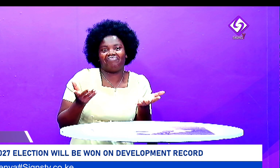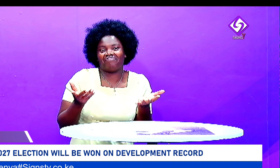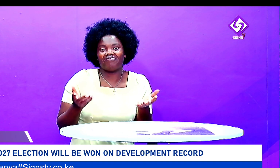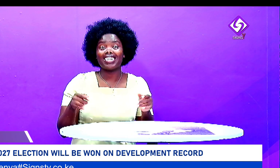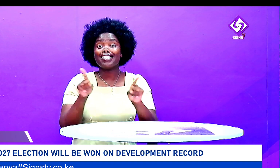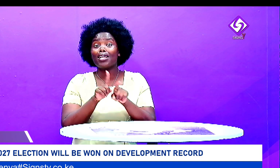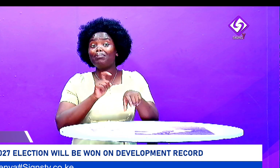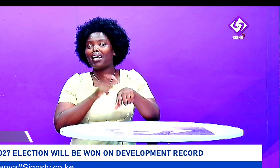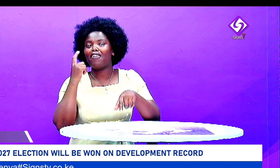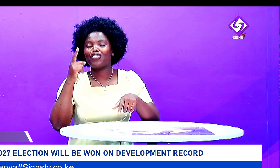targeting his re-election.